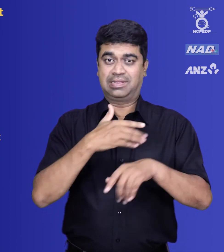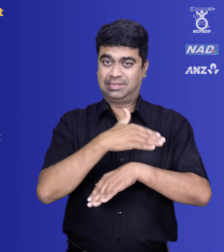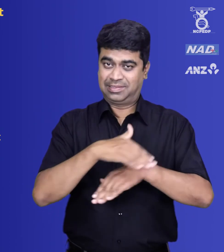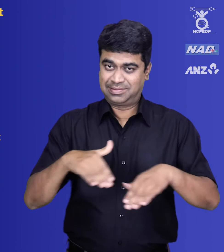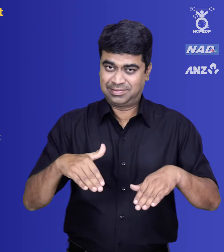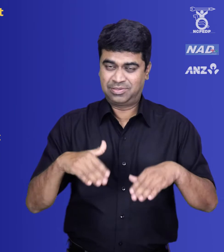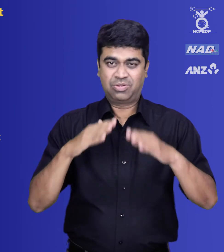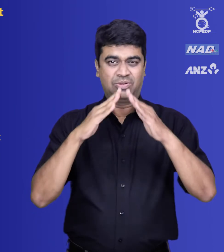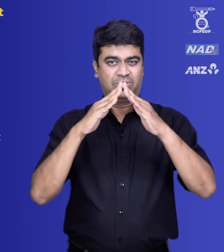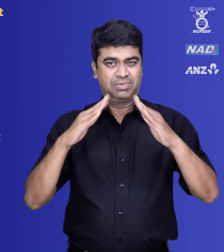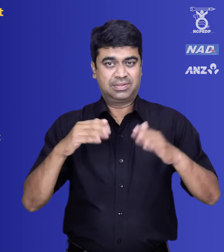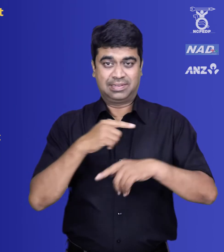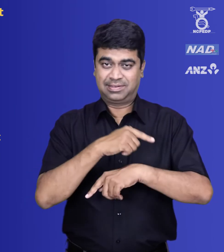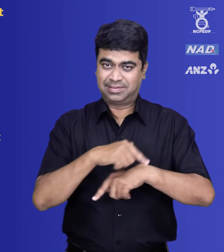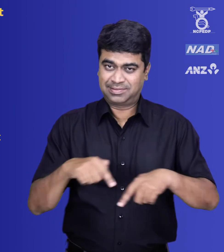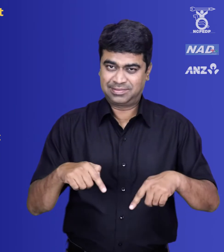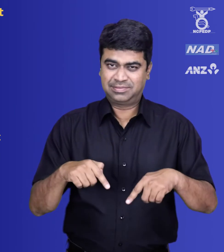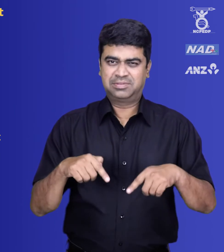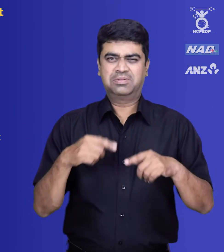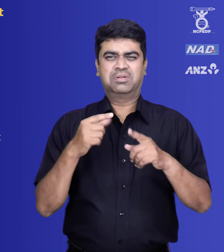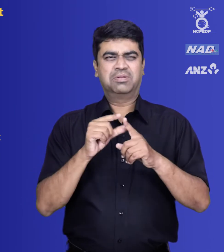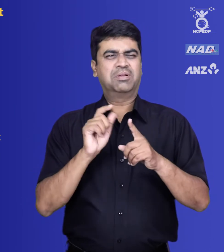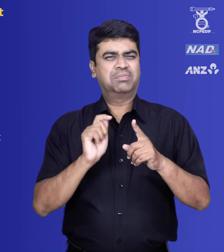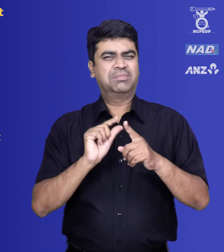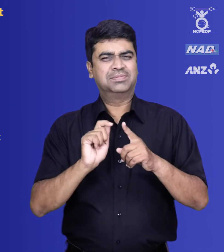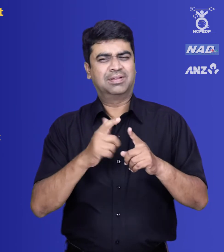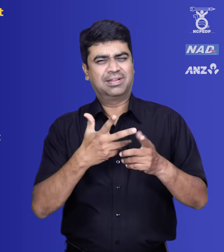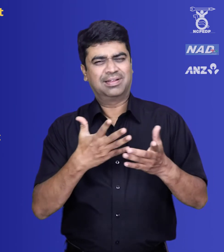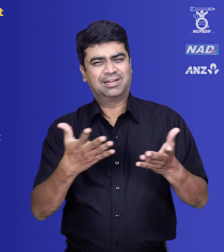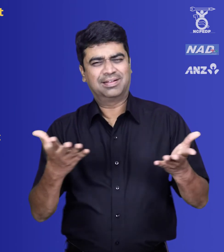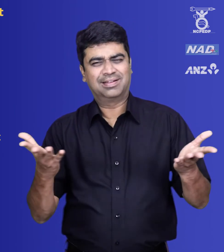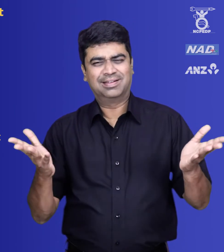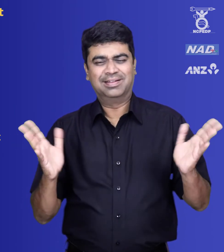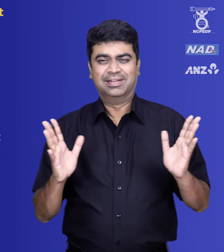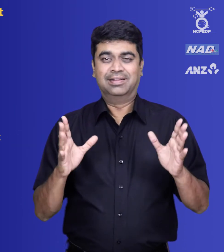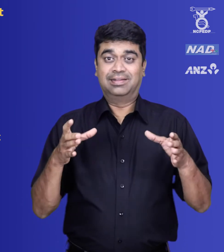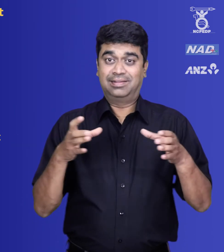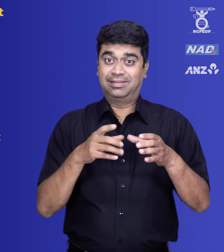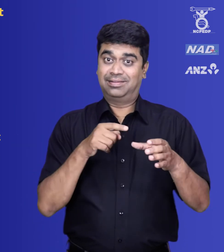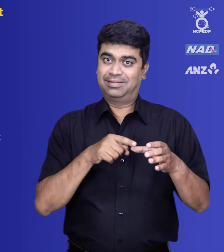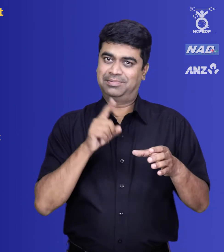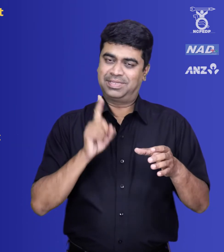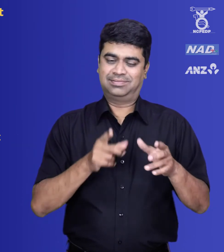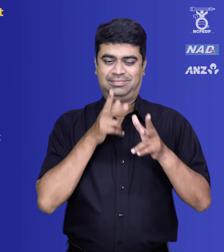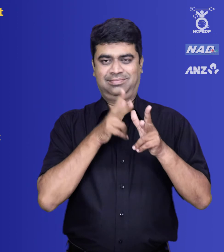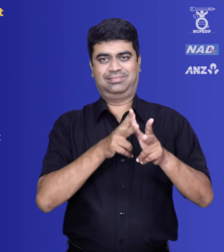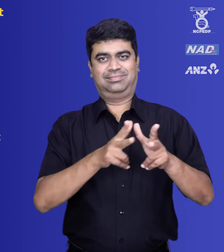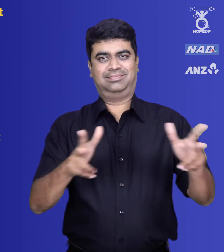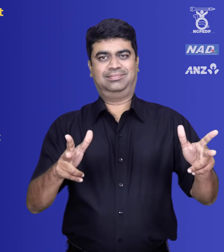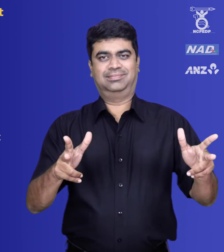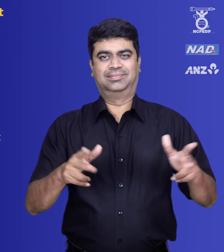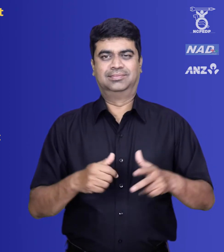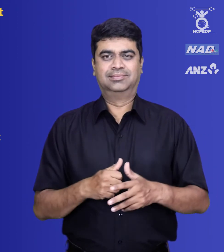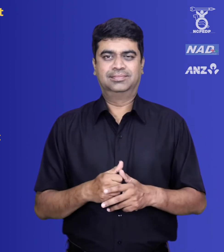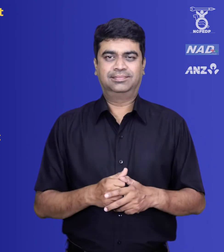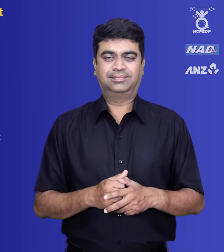workers, engineers, architects, other professionals and community workers.